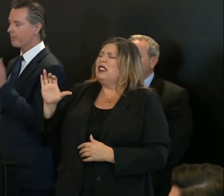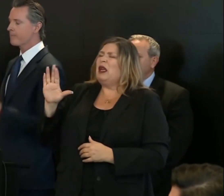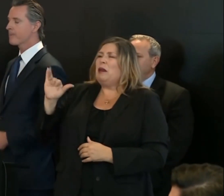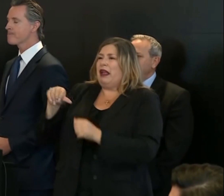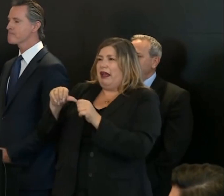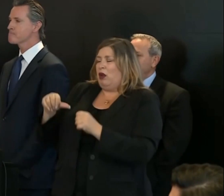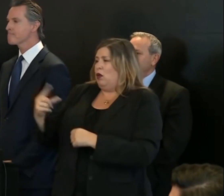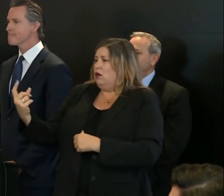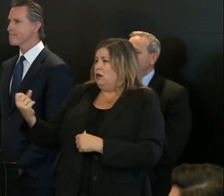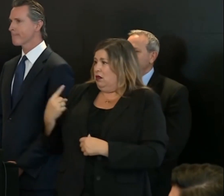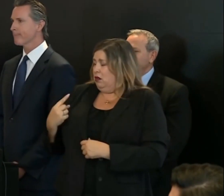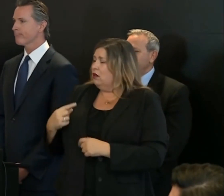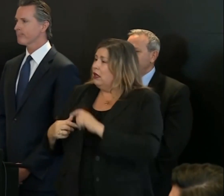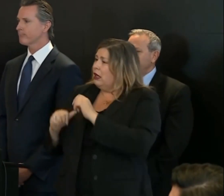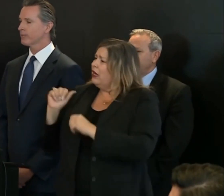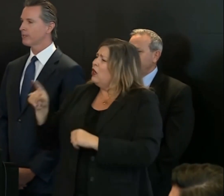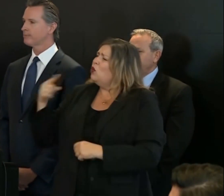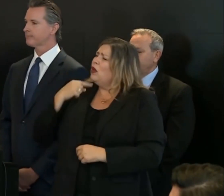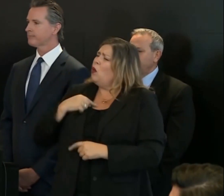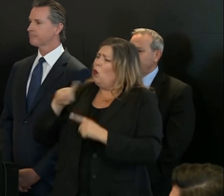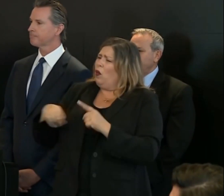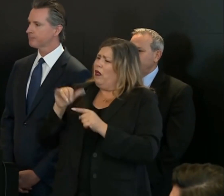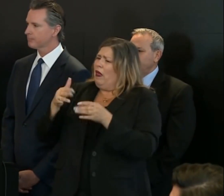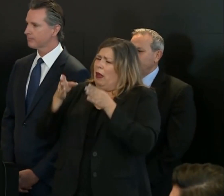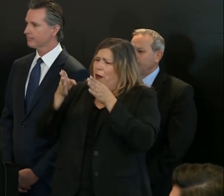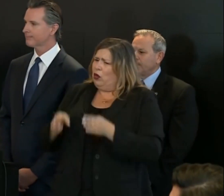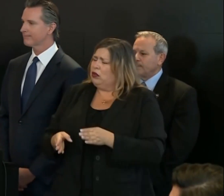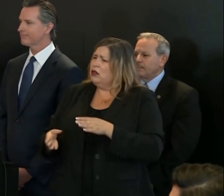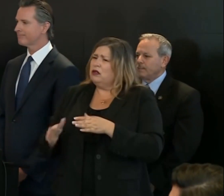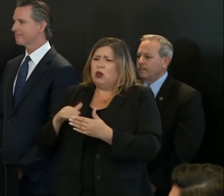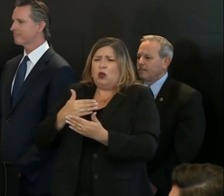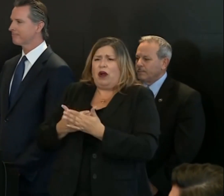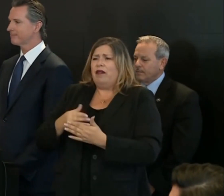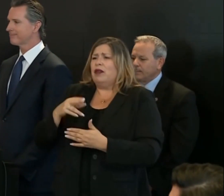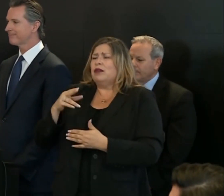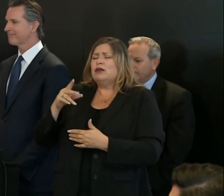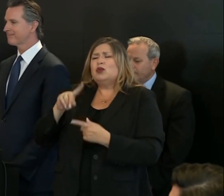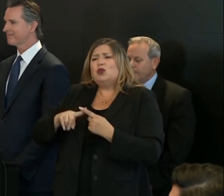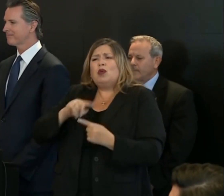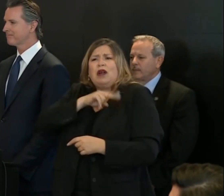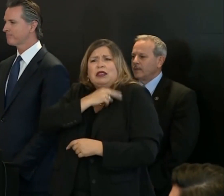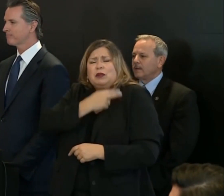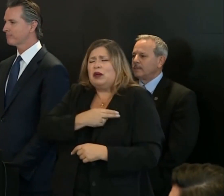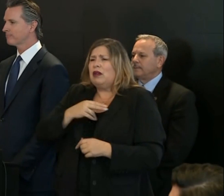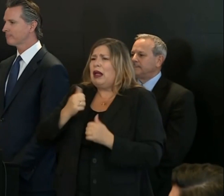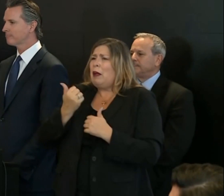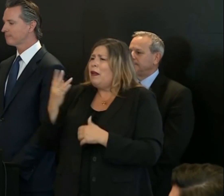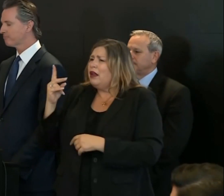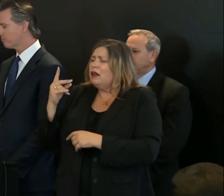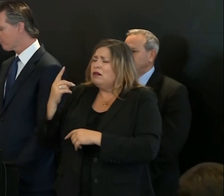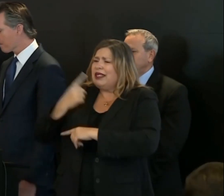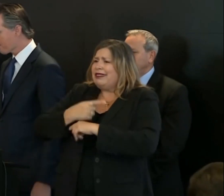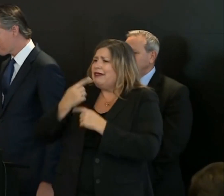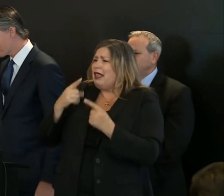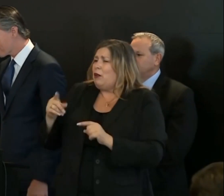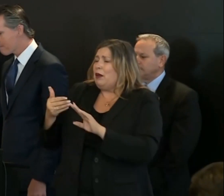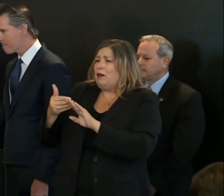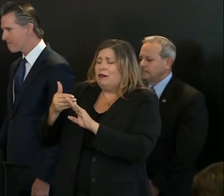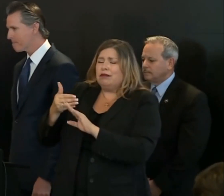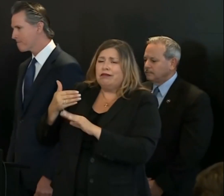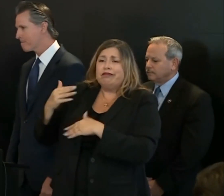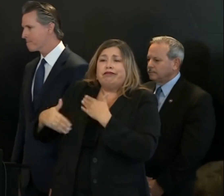Area. Can you tell us when this person came to the Northern California hospital? How many days went by before they came